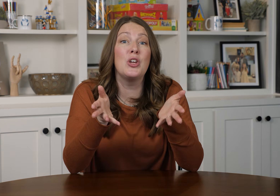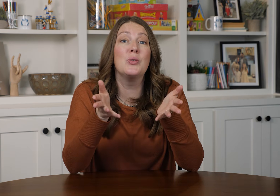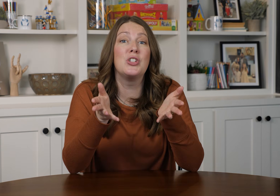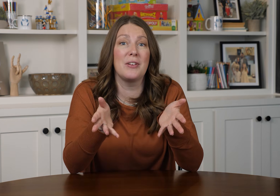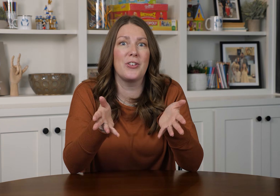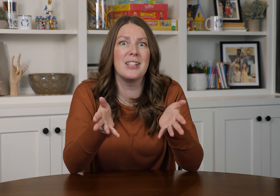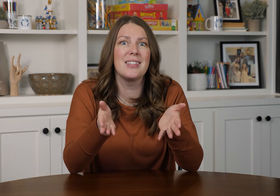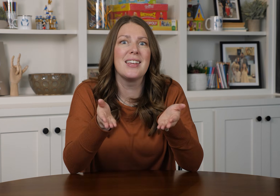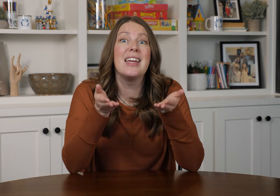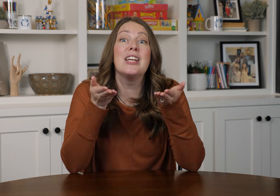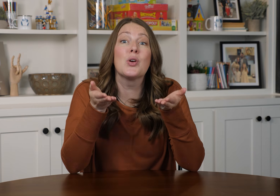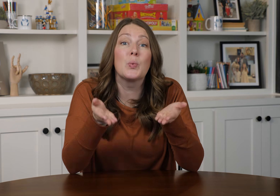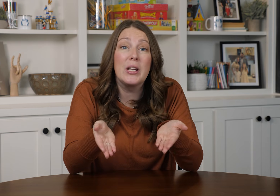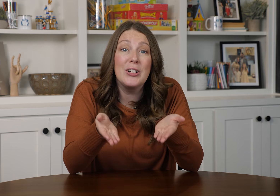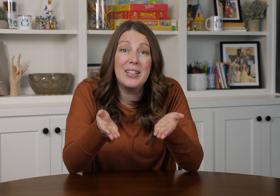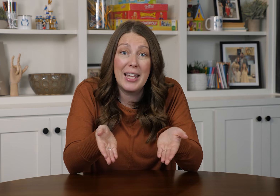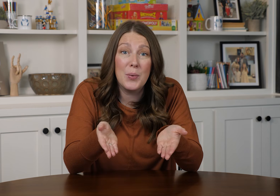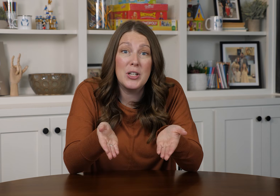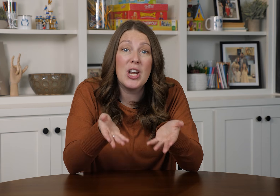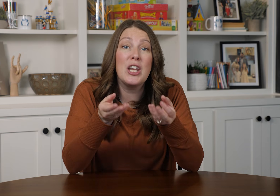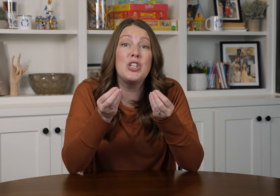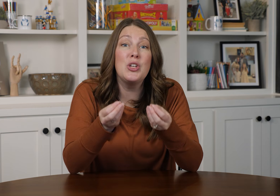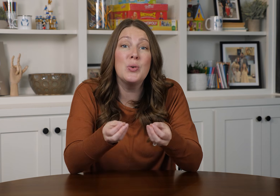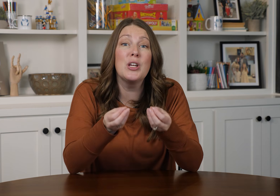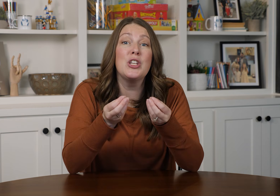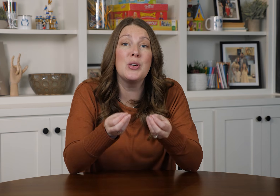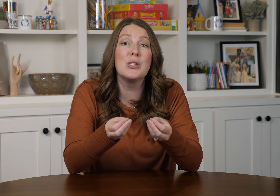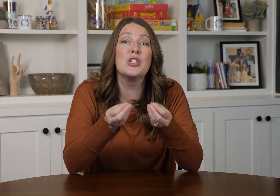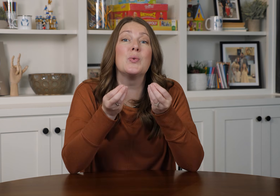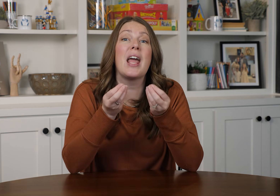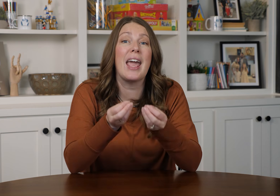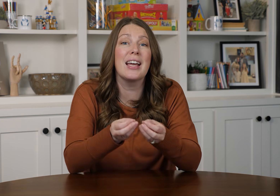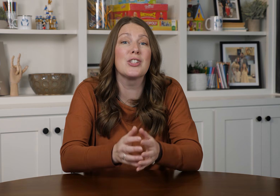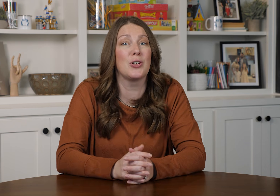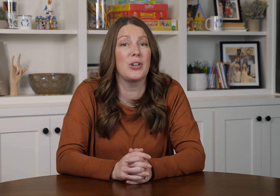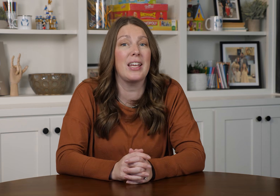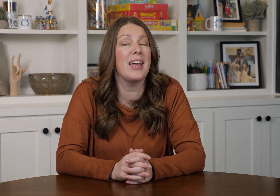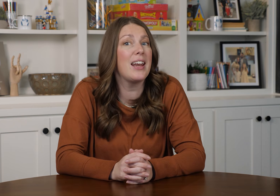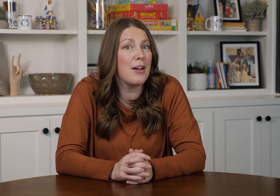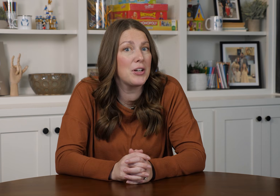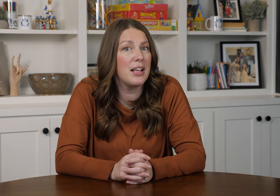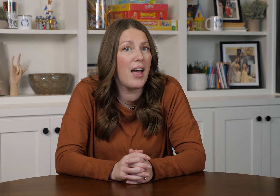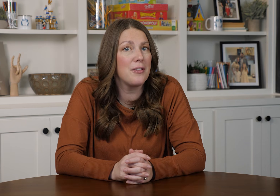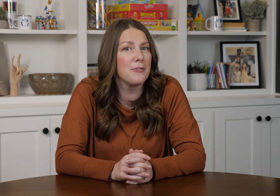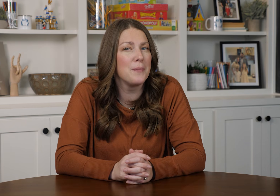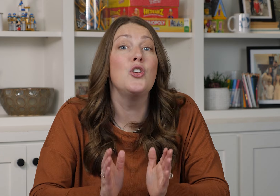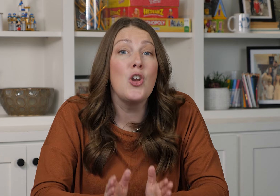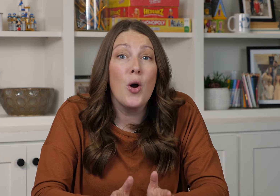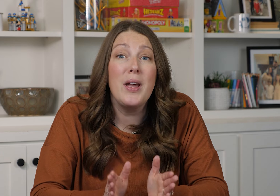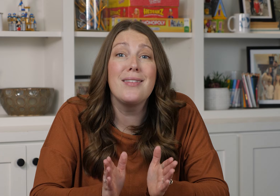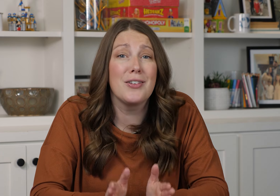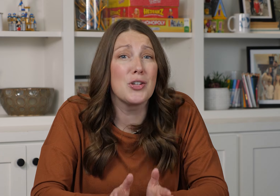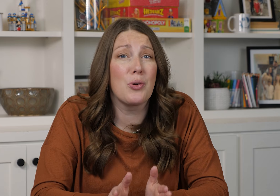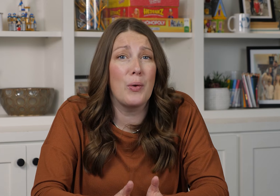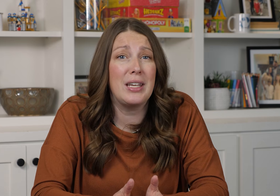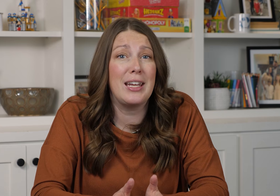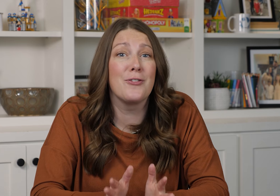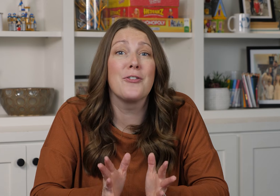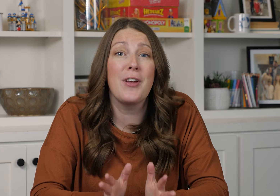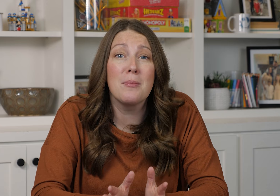huge difference. It's a real language and you can use it to enhance learning in everyday life. Knowing there's a growing need for families